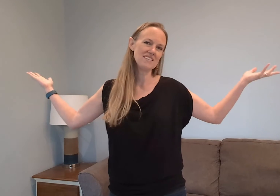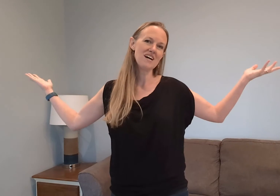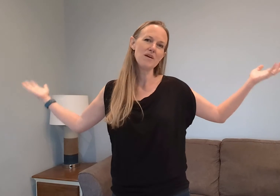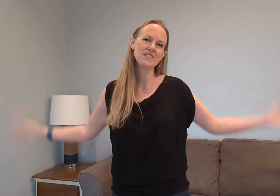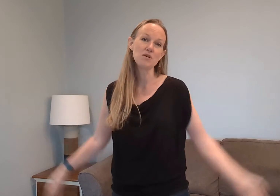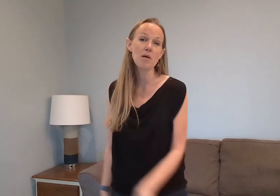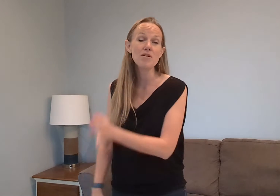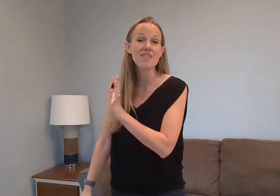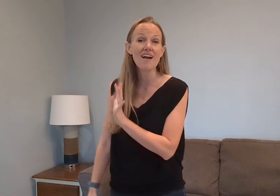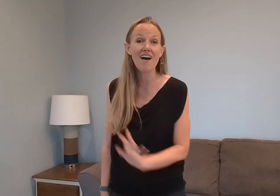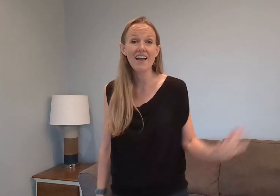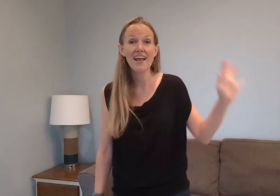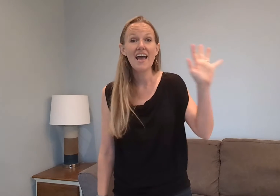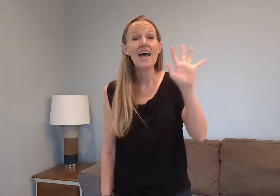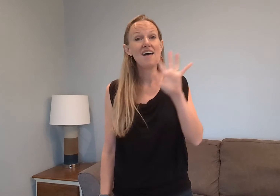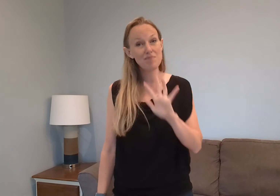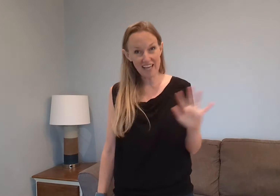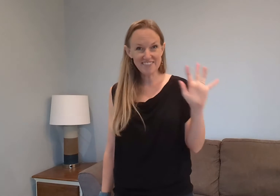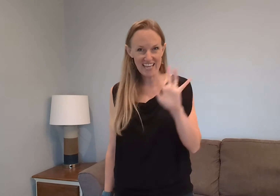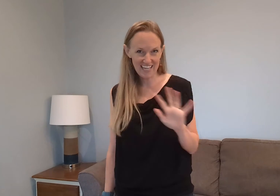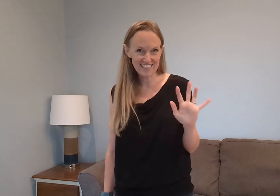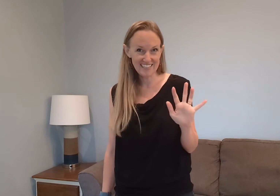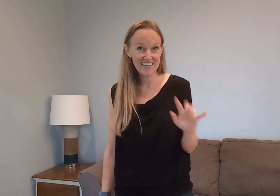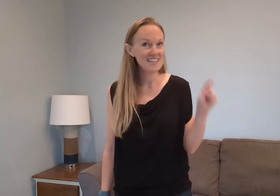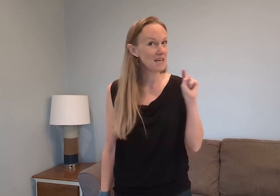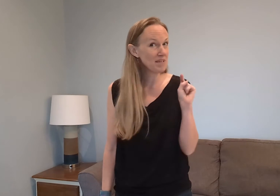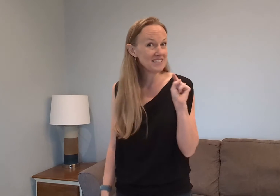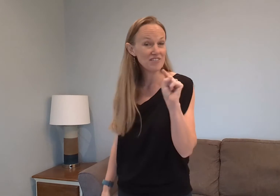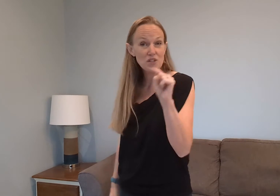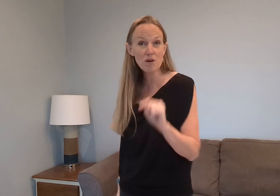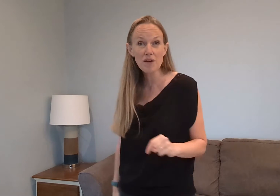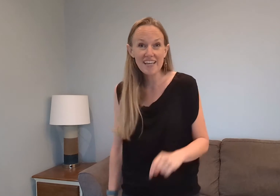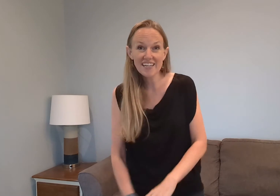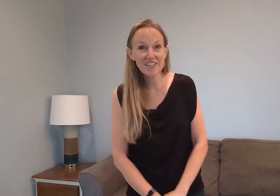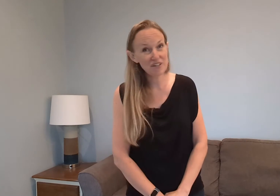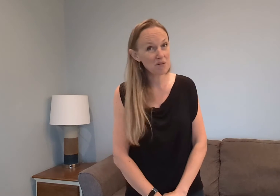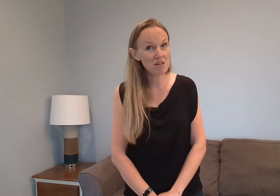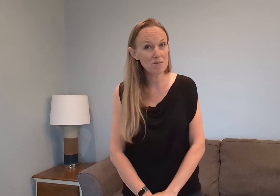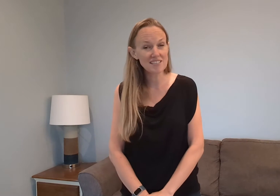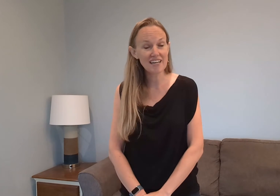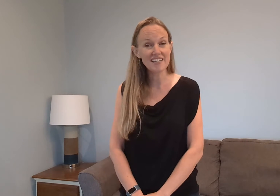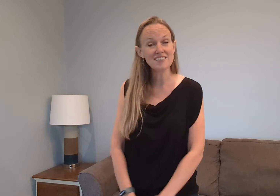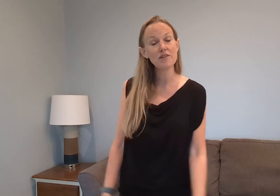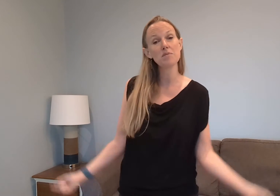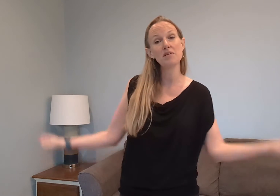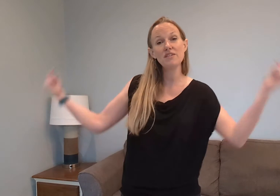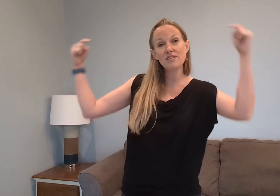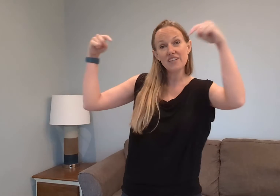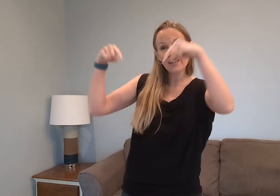as always. Remember that I am left-handed. That means if you are right-handed, you're going to mirror my signs. If you look below the